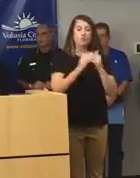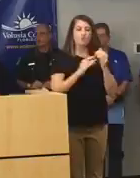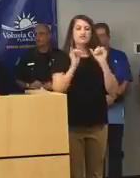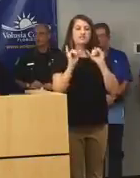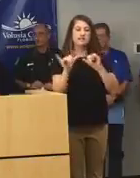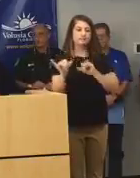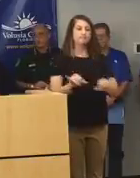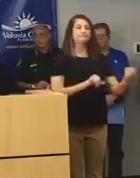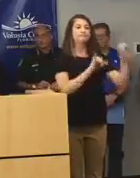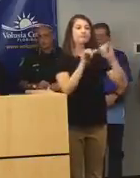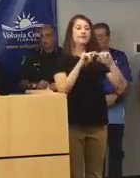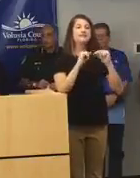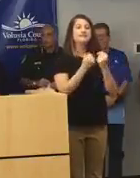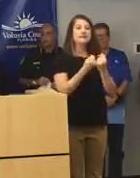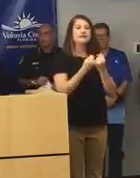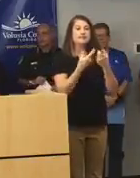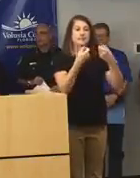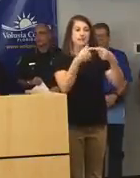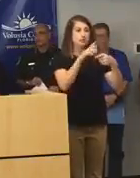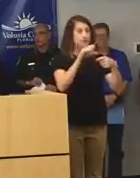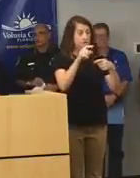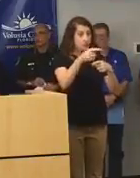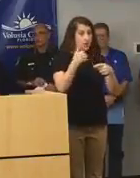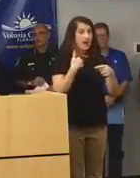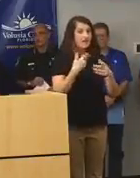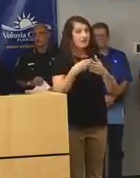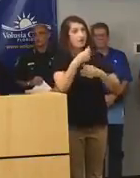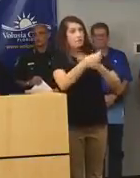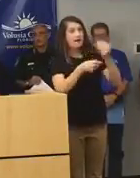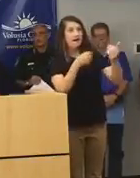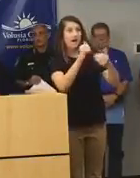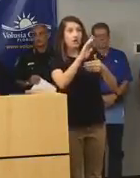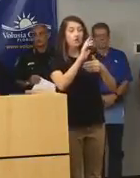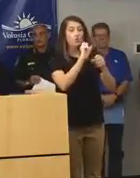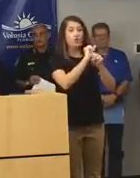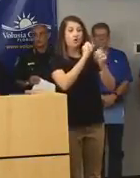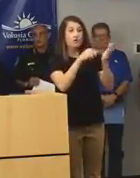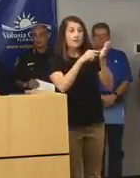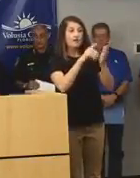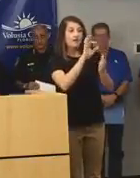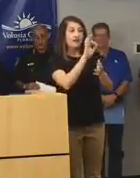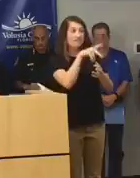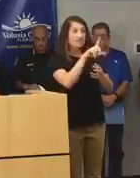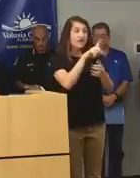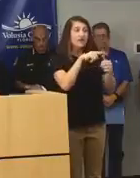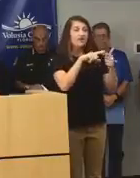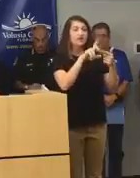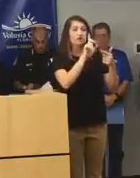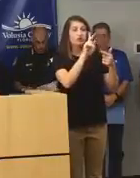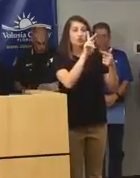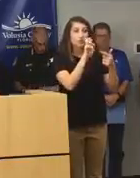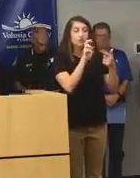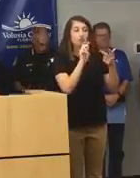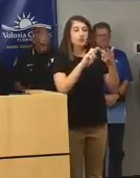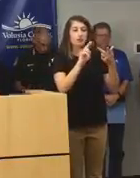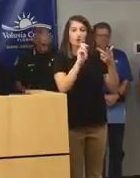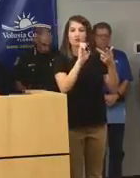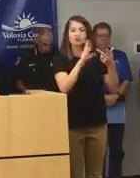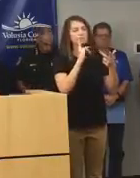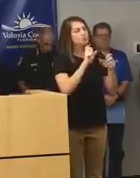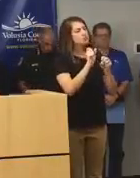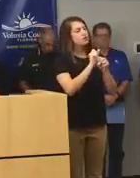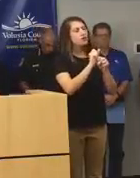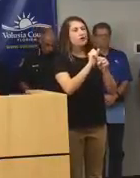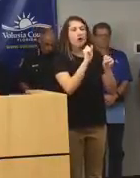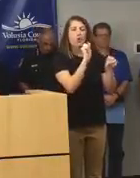the rest of the team, that the power companies that you have, that you're buying power, whether it's FP&L or Duke or New Smyrna Beach, I think they are trying as best they